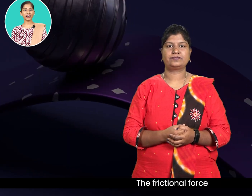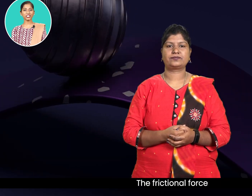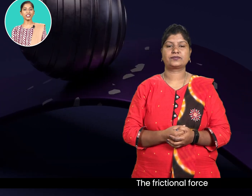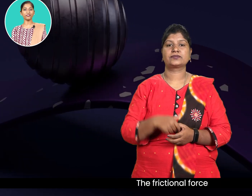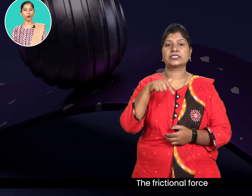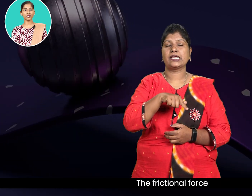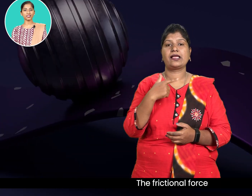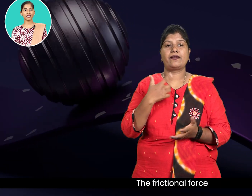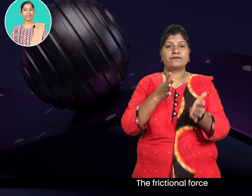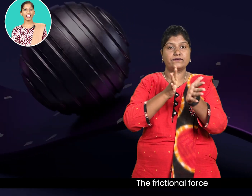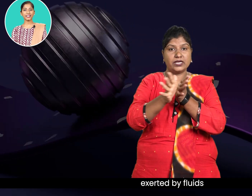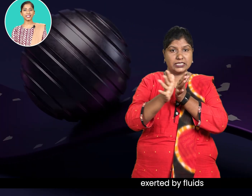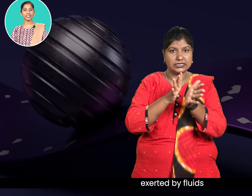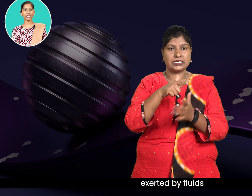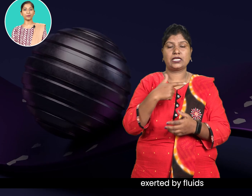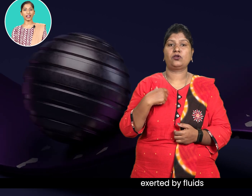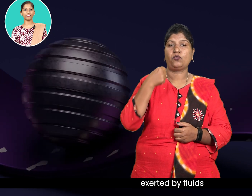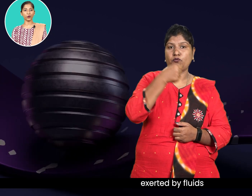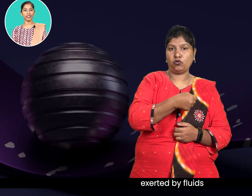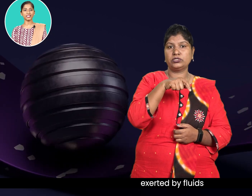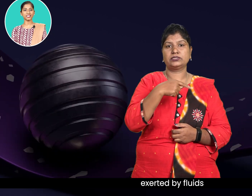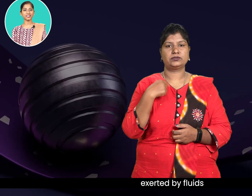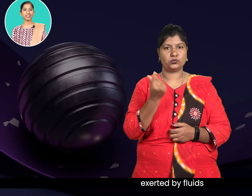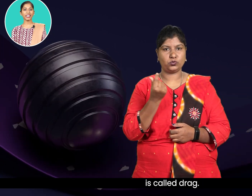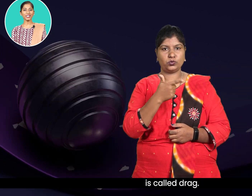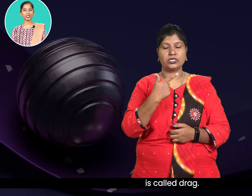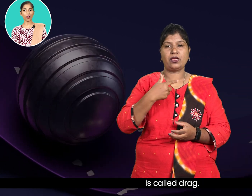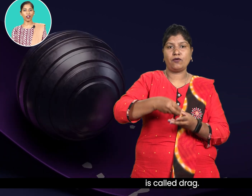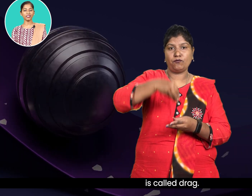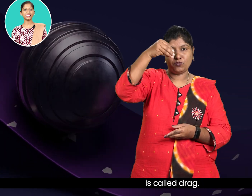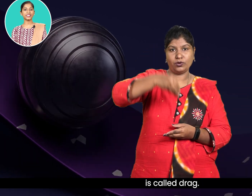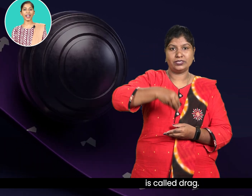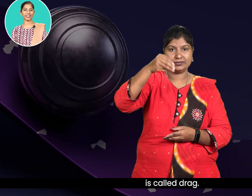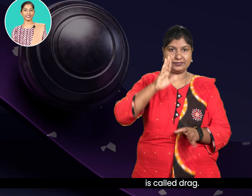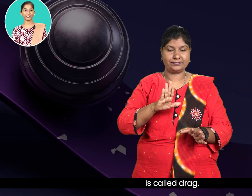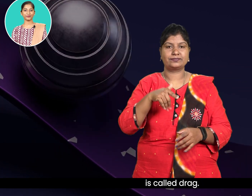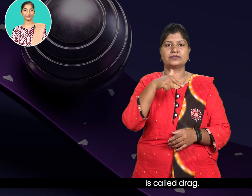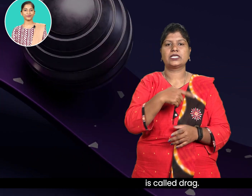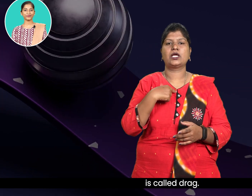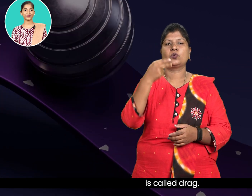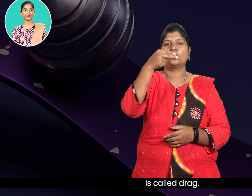The frictional force exerted by fluids is called drag.